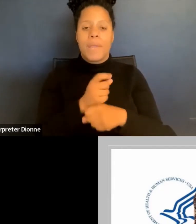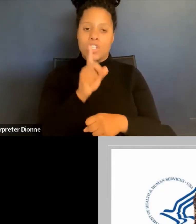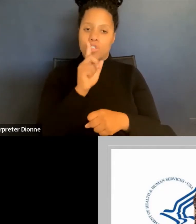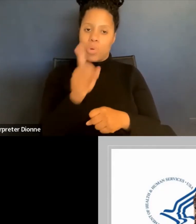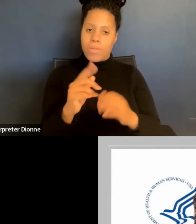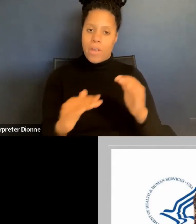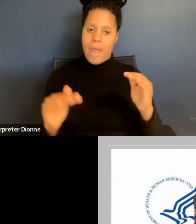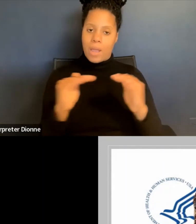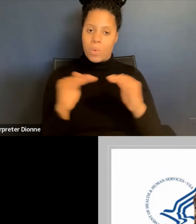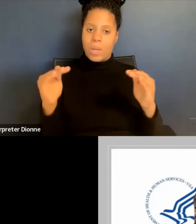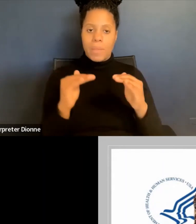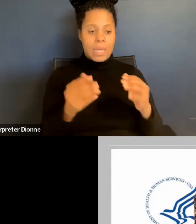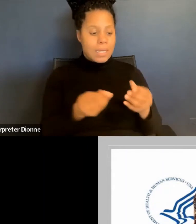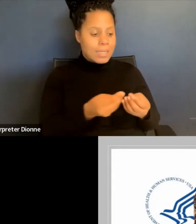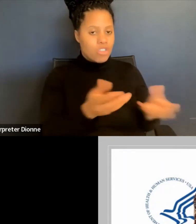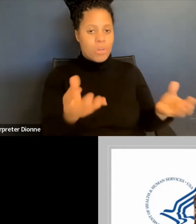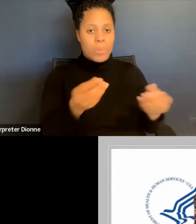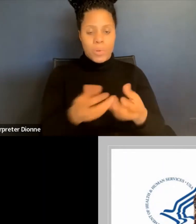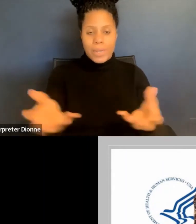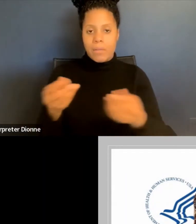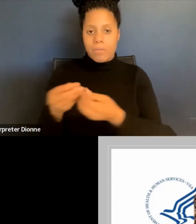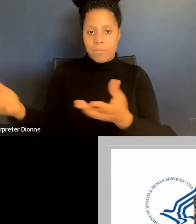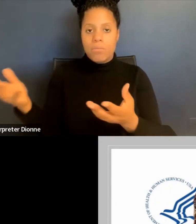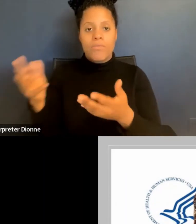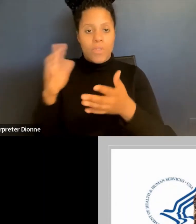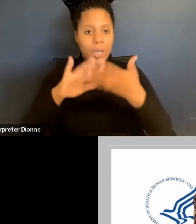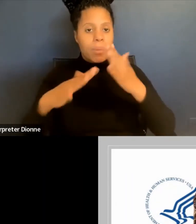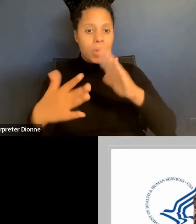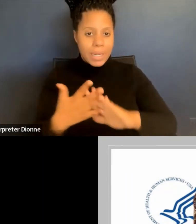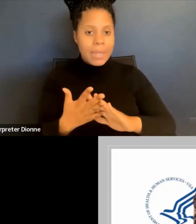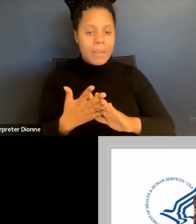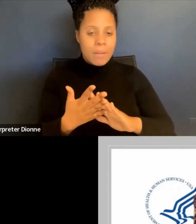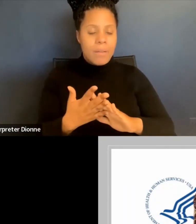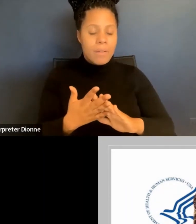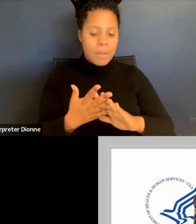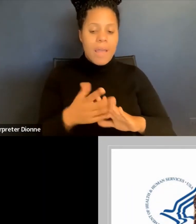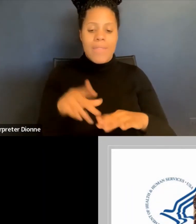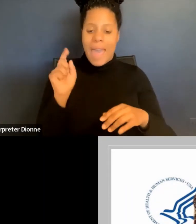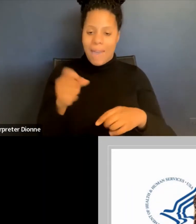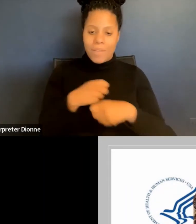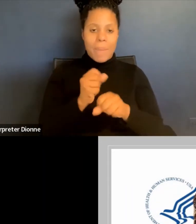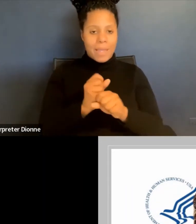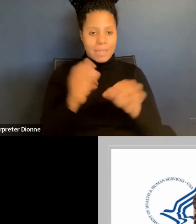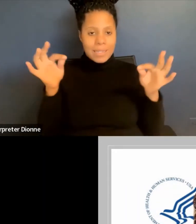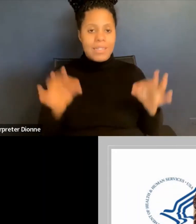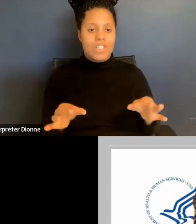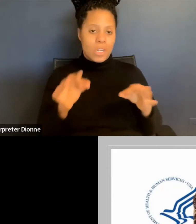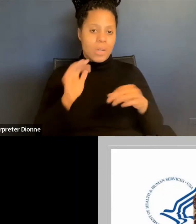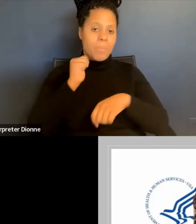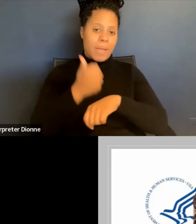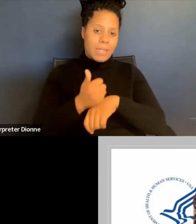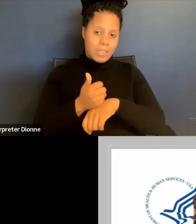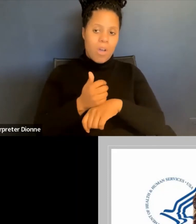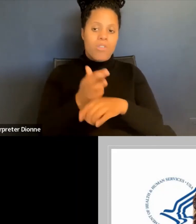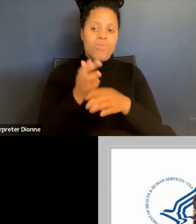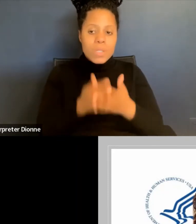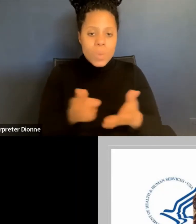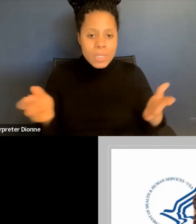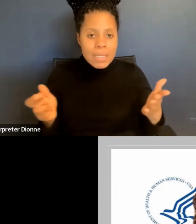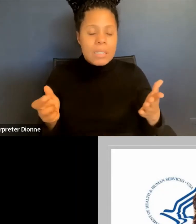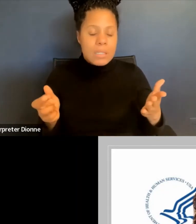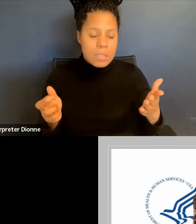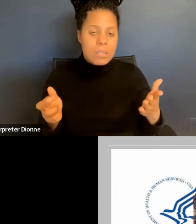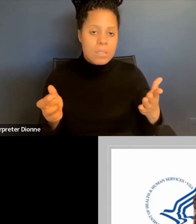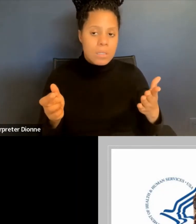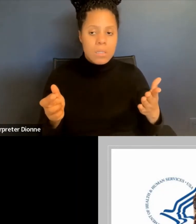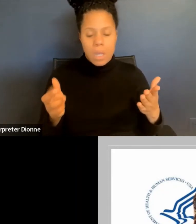equitably distributing these, and they do have to make those decisions, right, based on their resources. And understandably, there are